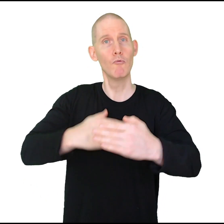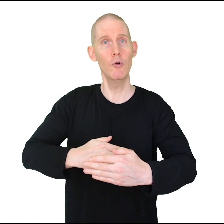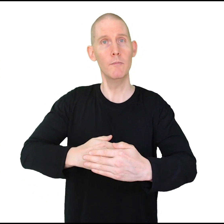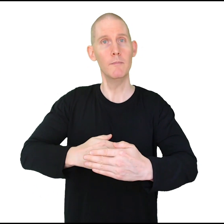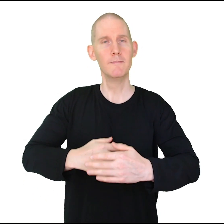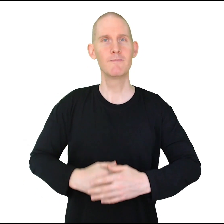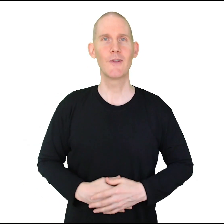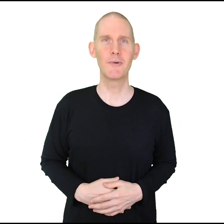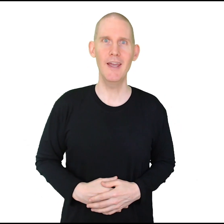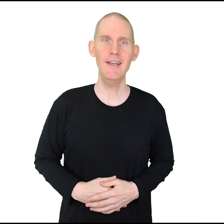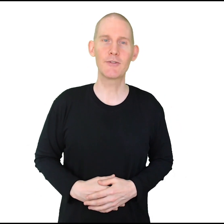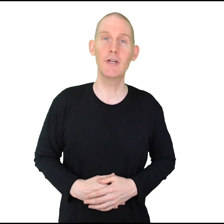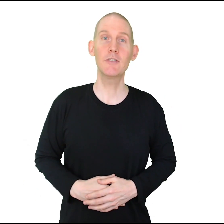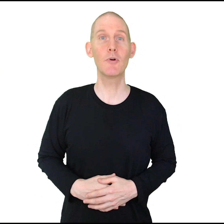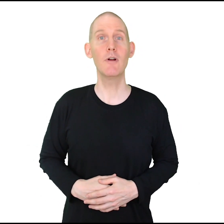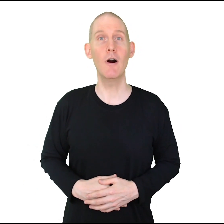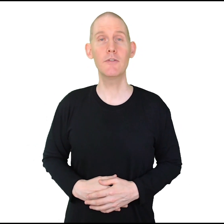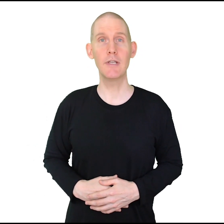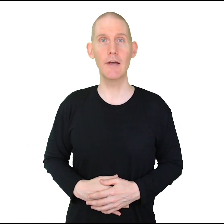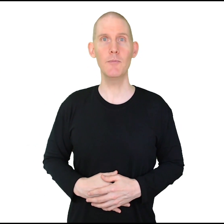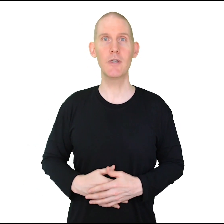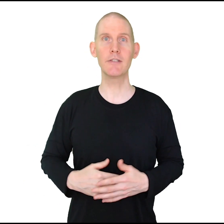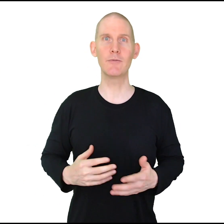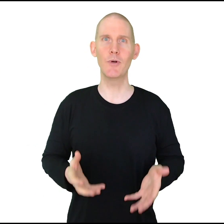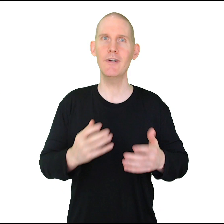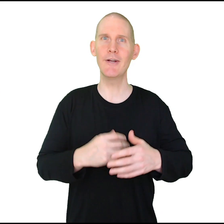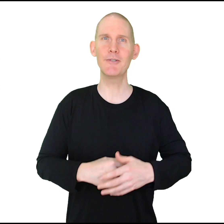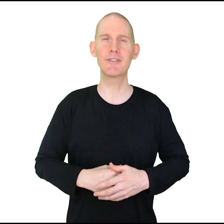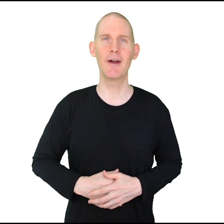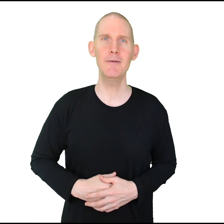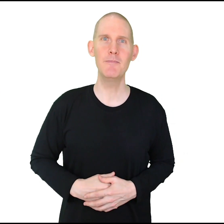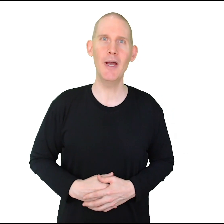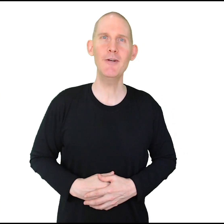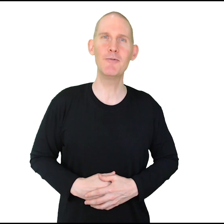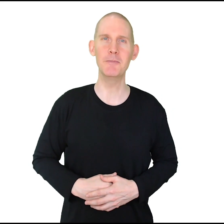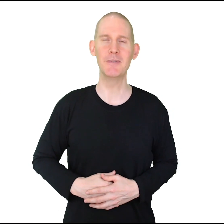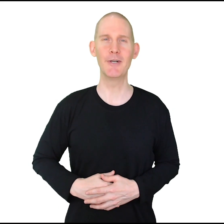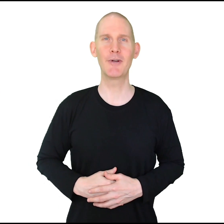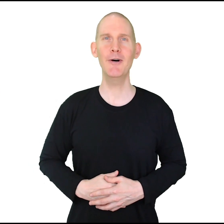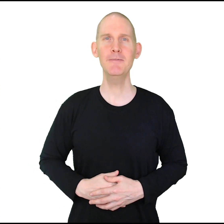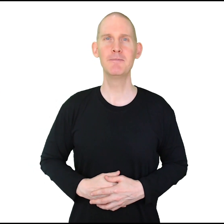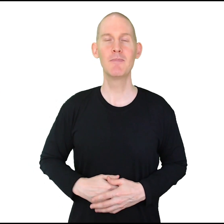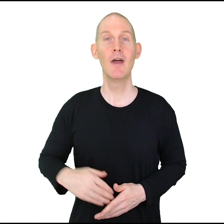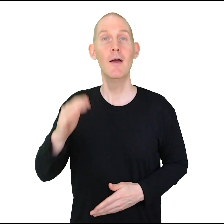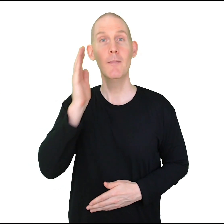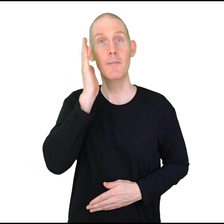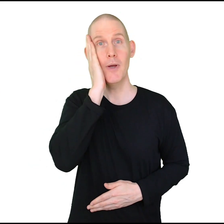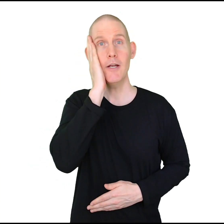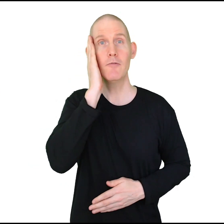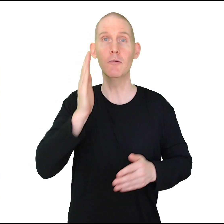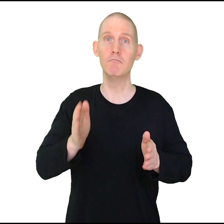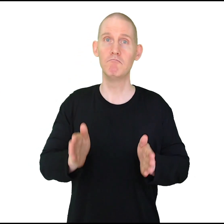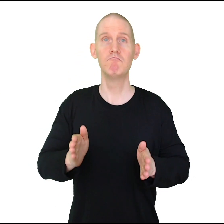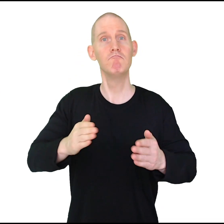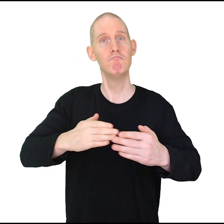room. Okay, so let's put it all together because we're here to sign bedroom. Here we go. Bedroom.